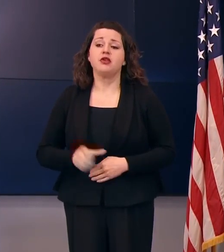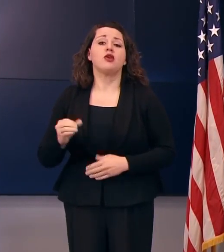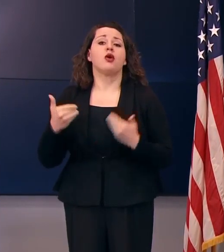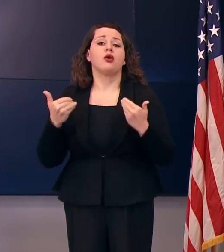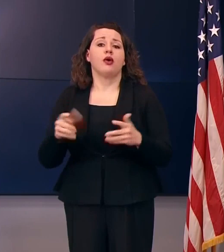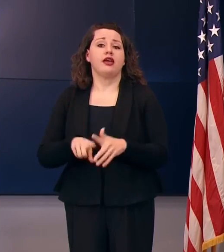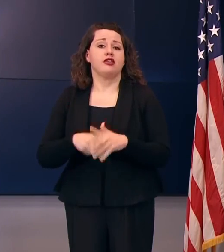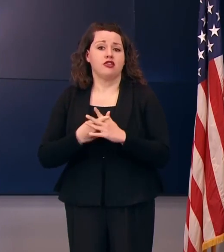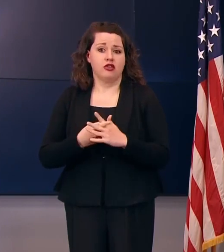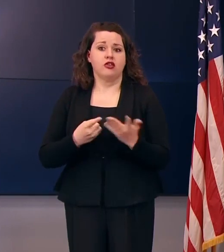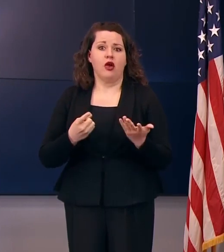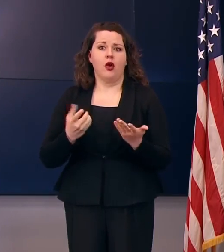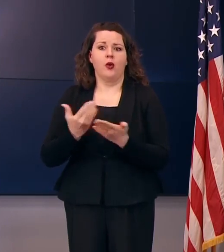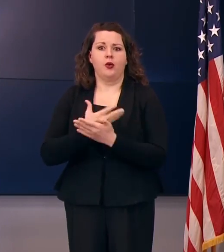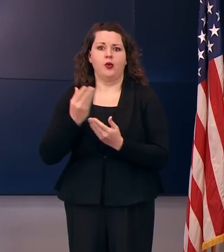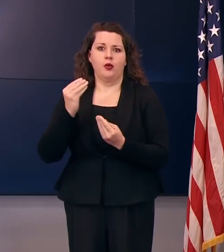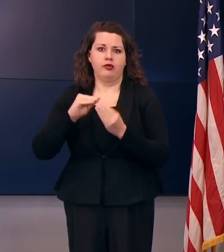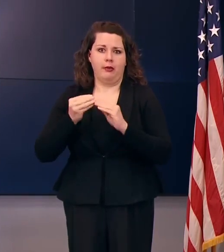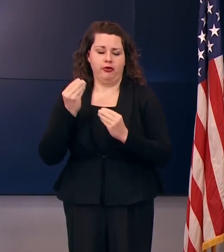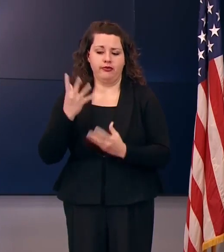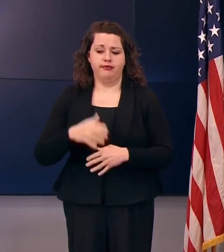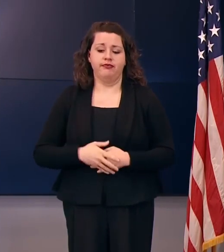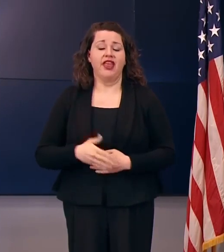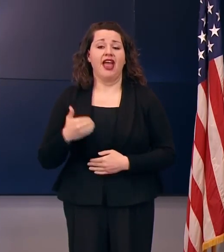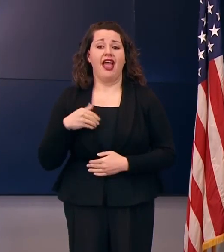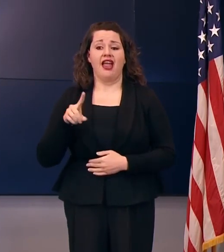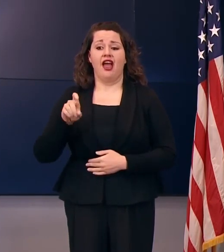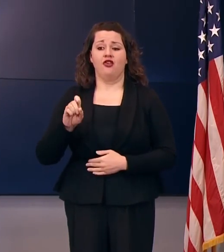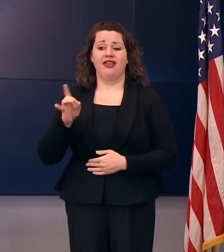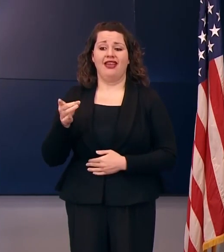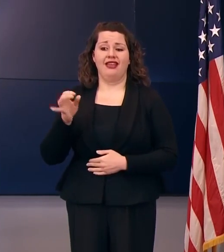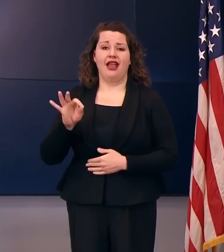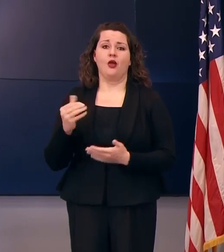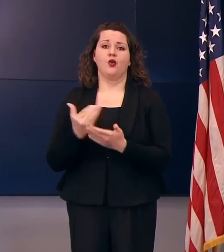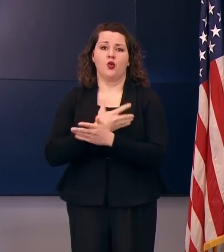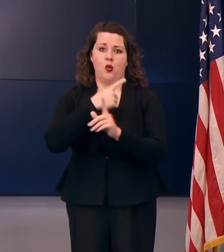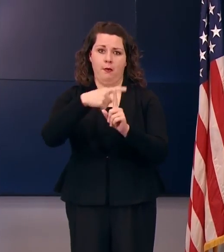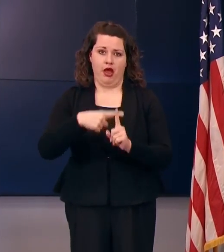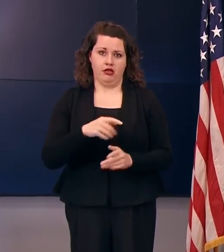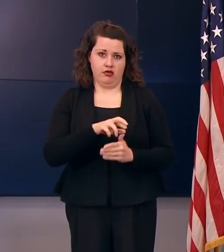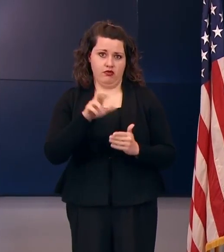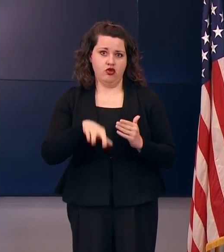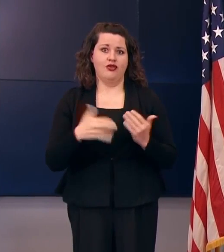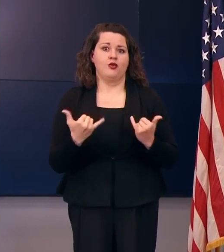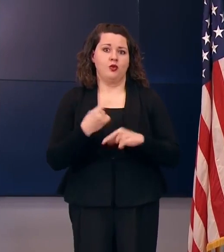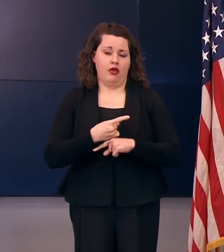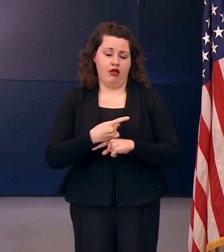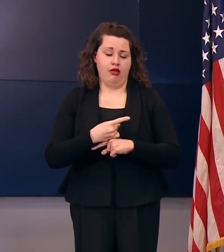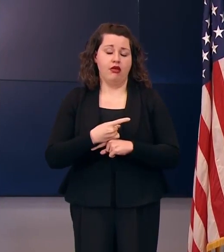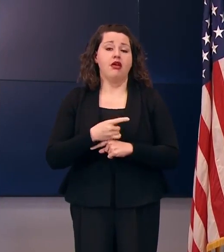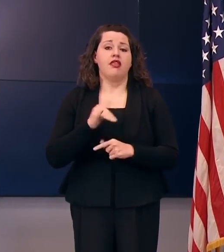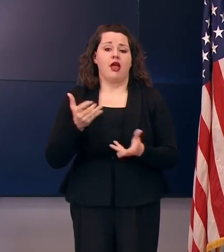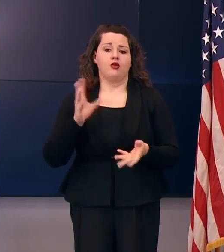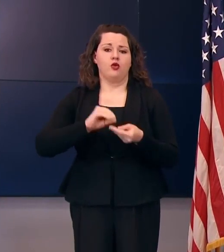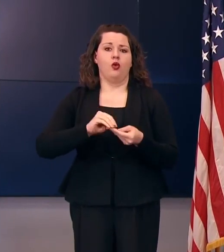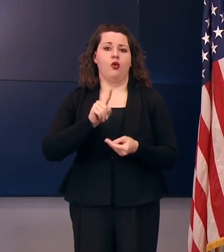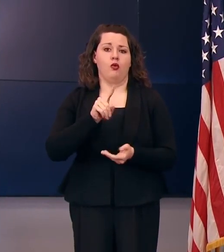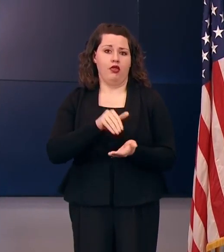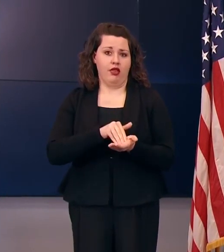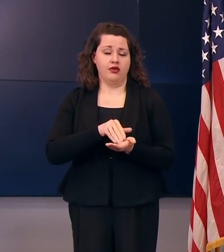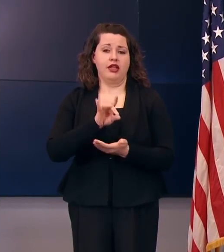and start with an update on the numbers. We had 189 new positive cases today for a total of